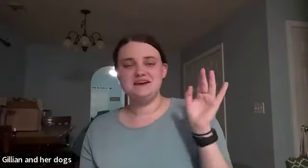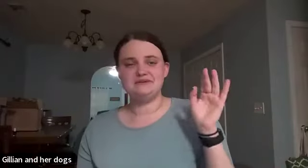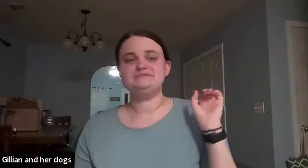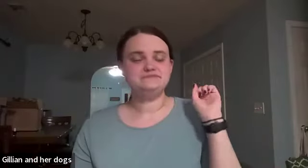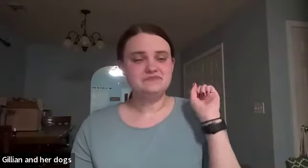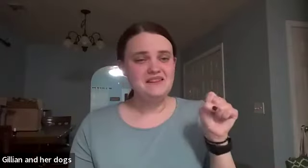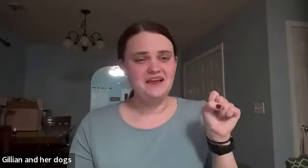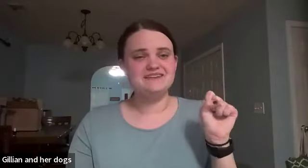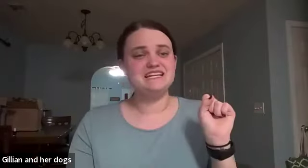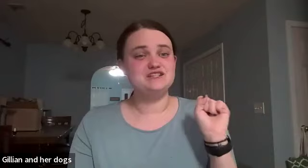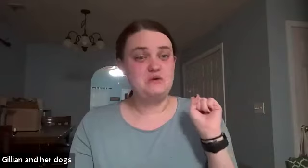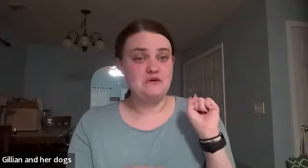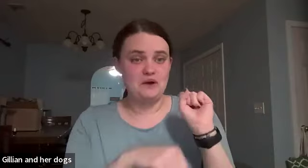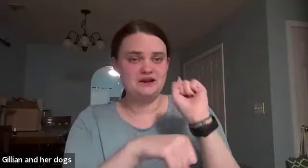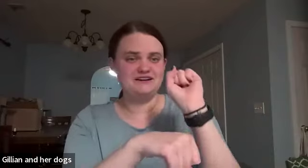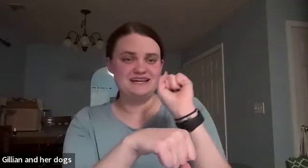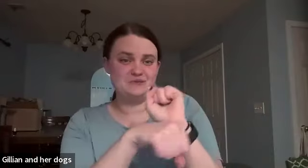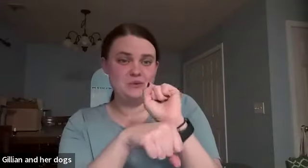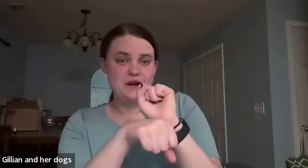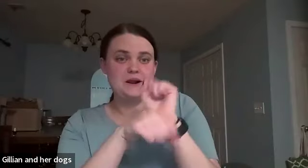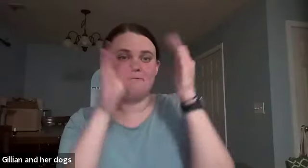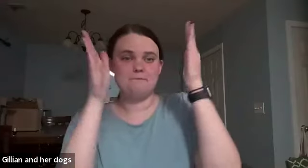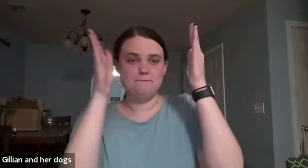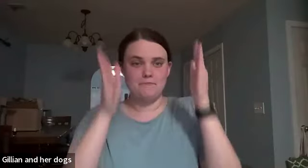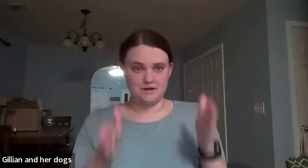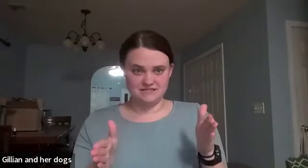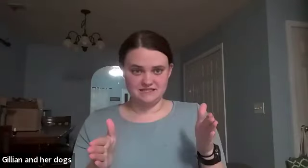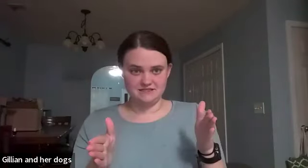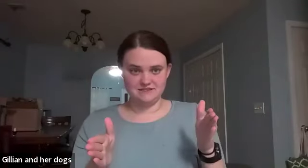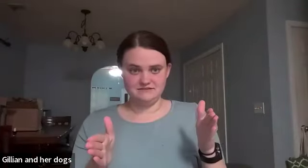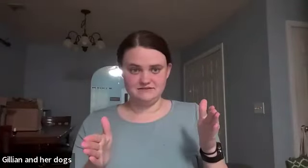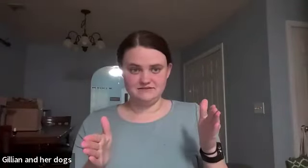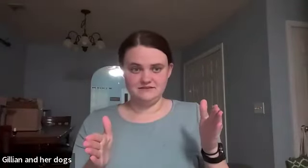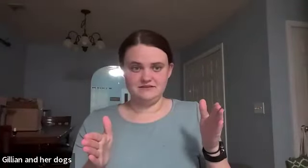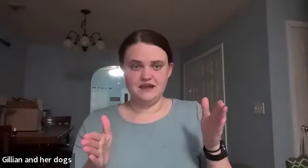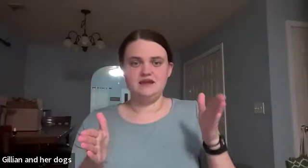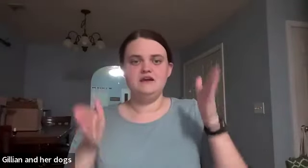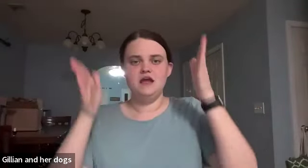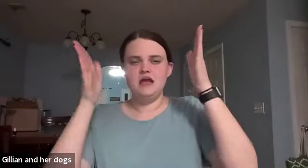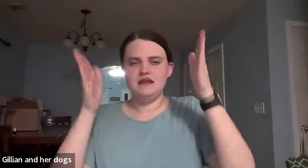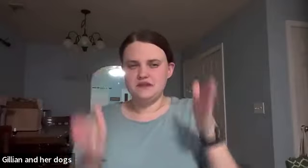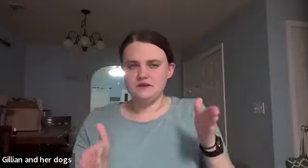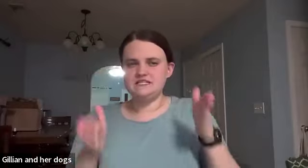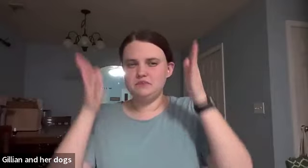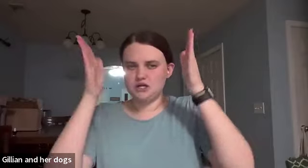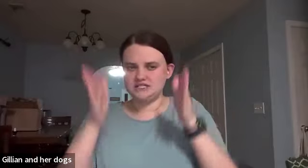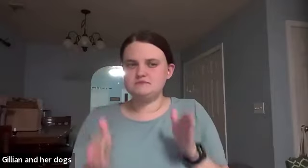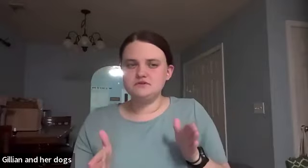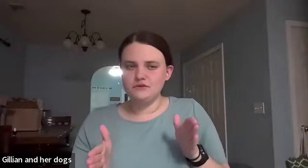So, like I was saying, so for worker, it's work person. Okay. And I think we did person